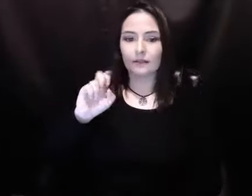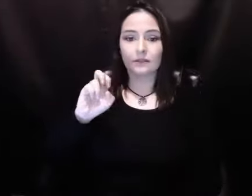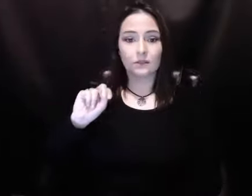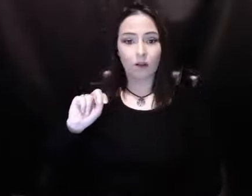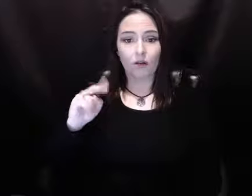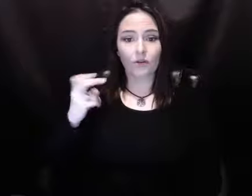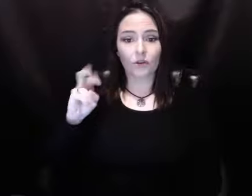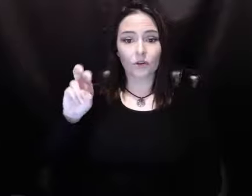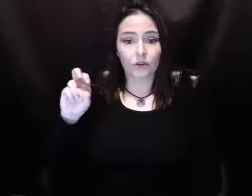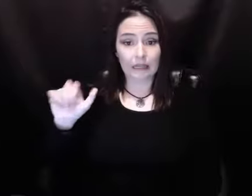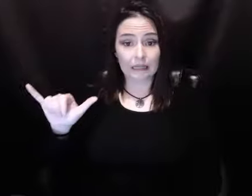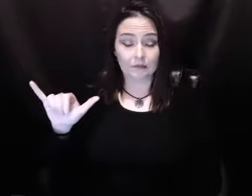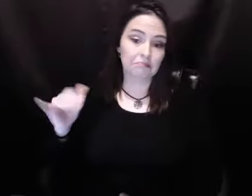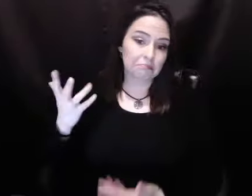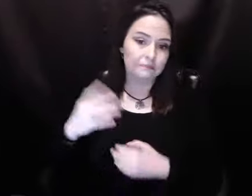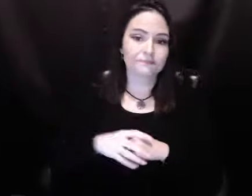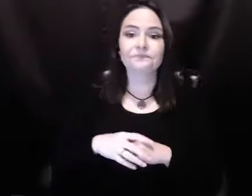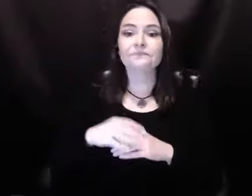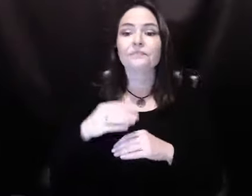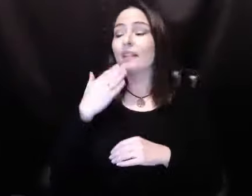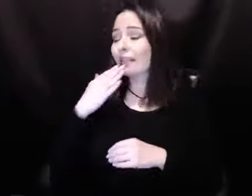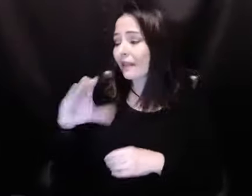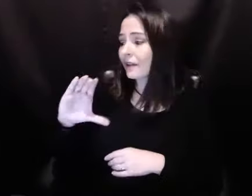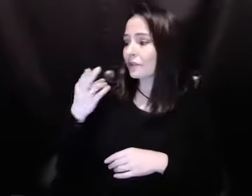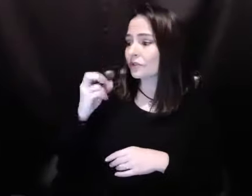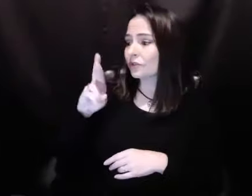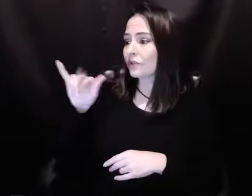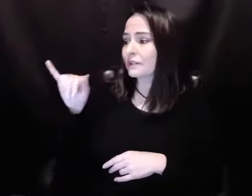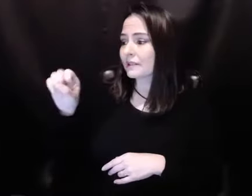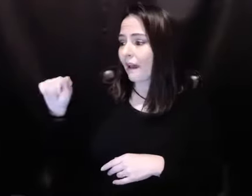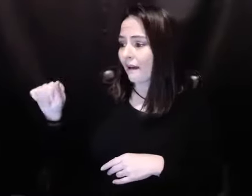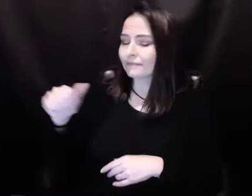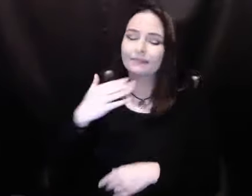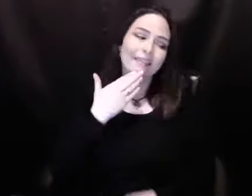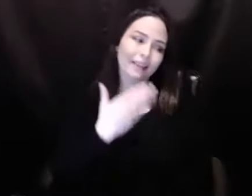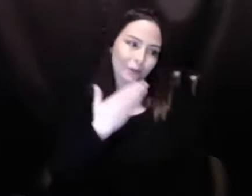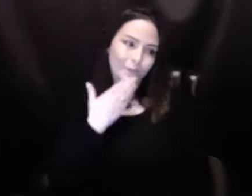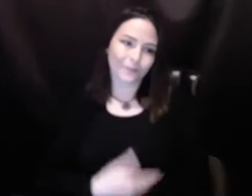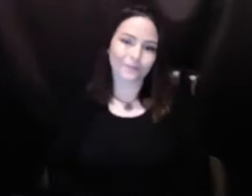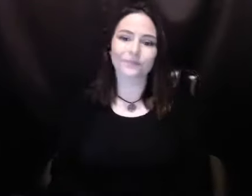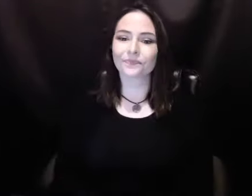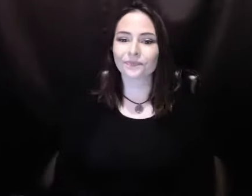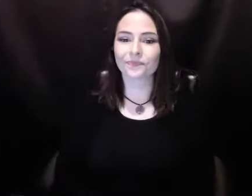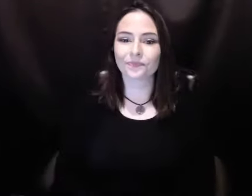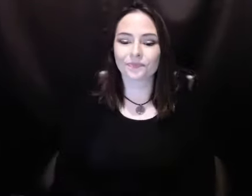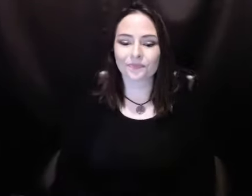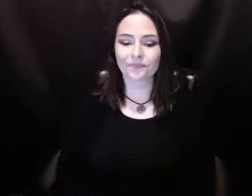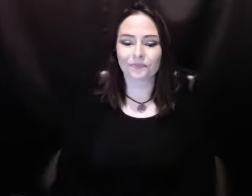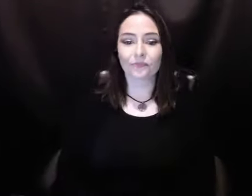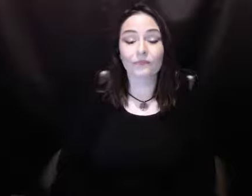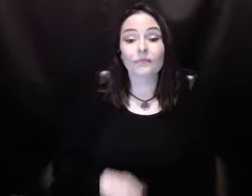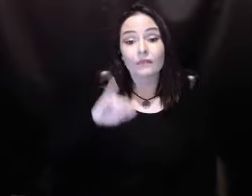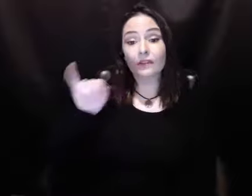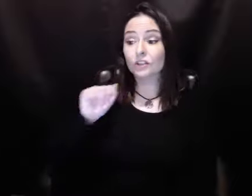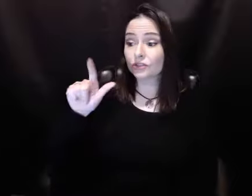Only by knowing the person I am, I can create the person I want to become. quote, "Each